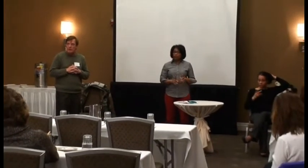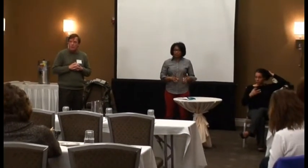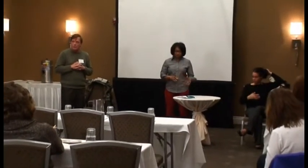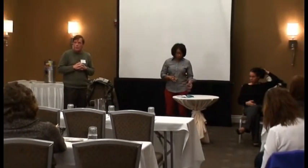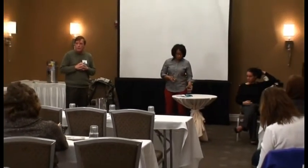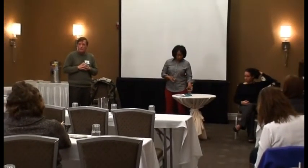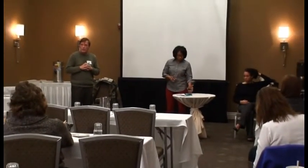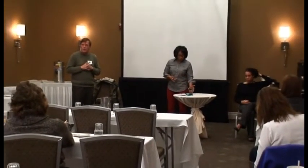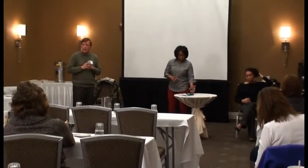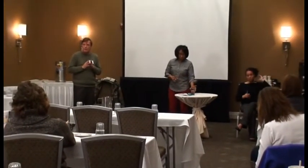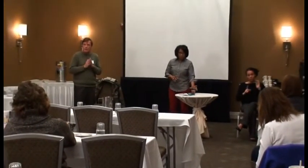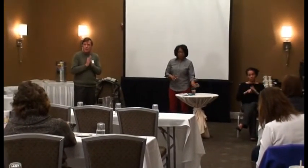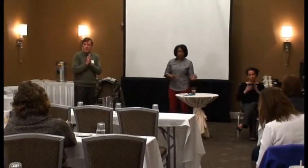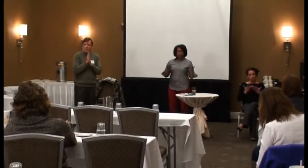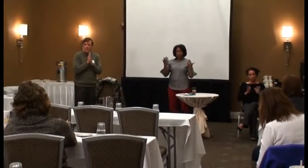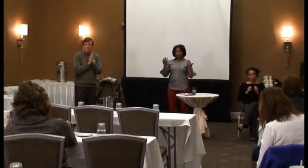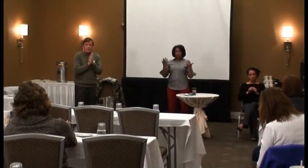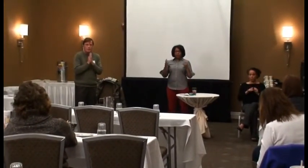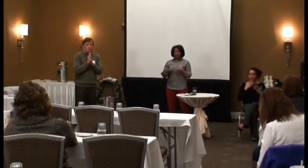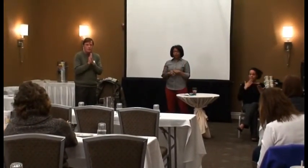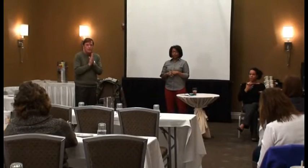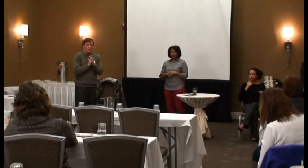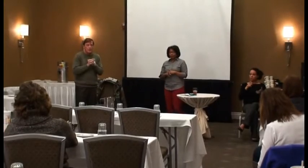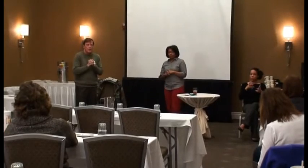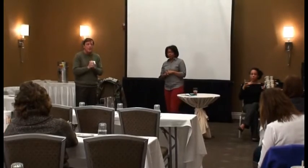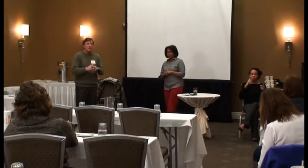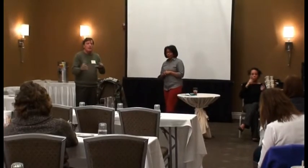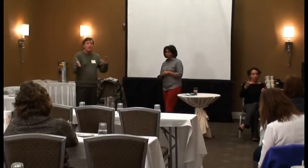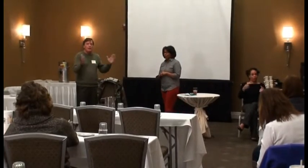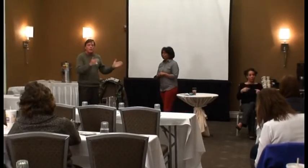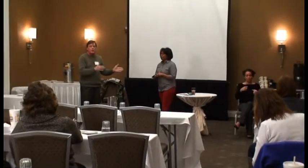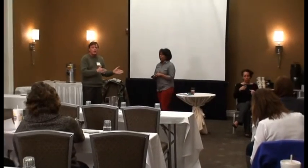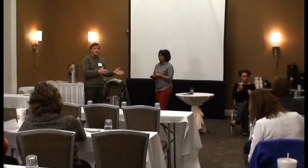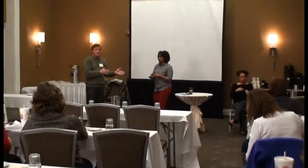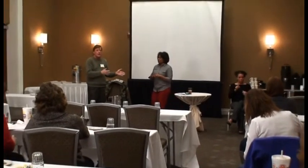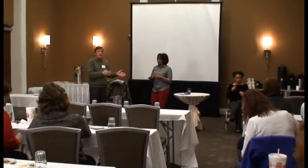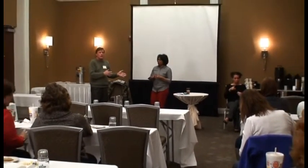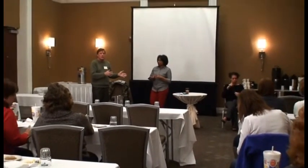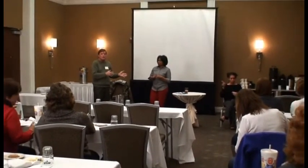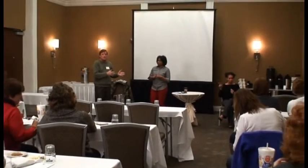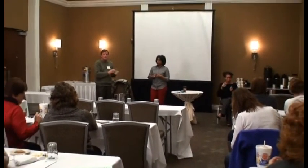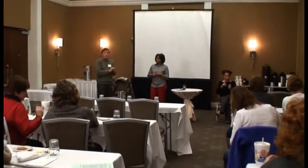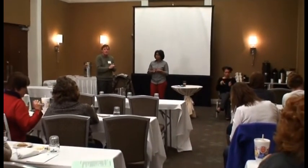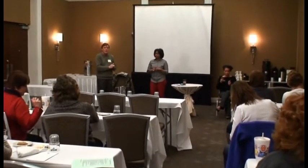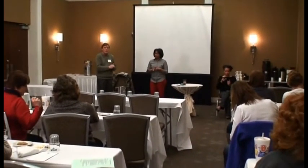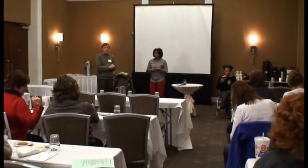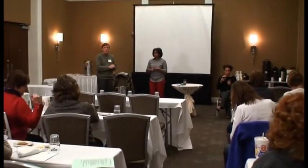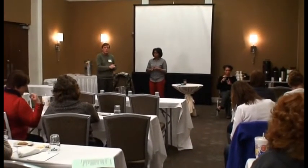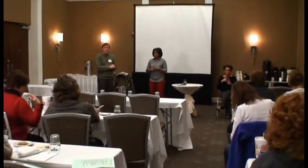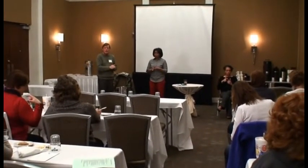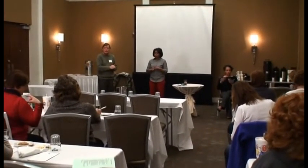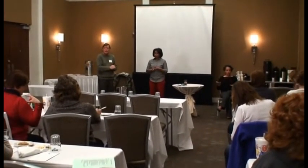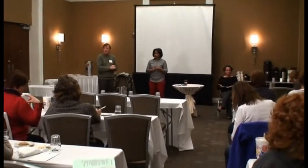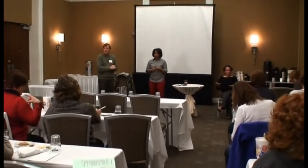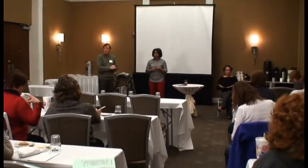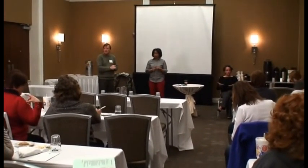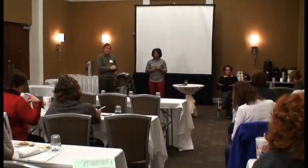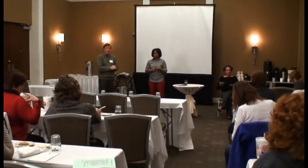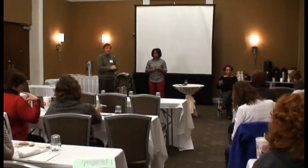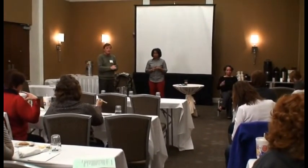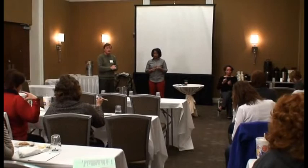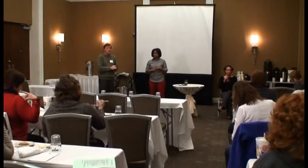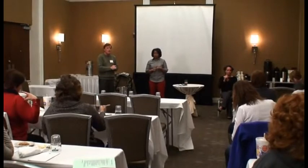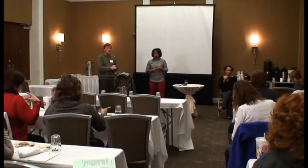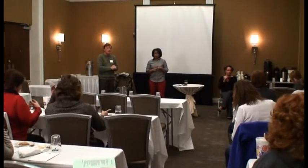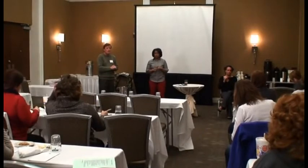then we're done with that. So thank you guys very much for coming. If you have any questions for the doctor, then she'll be here. You can